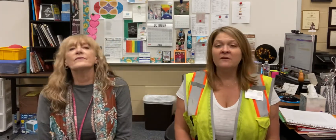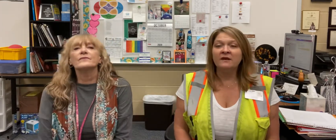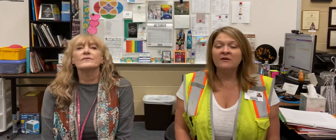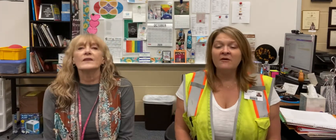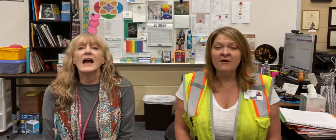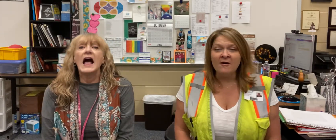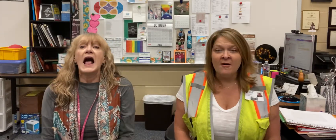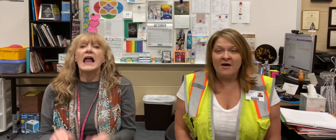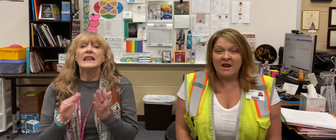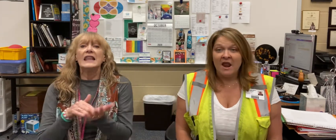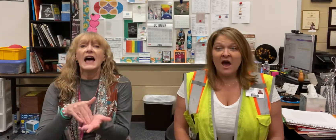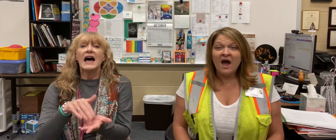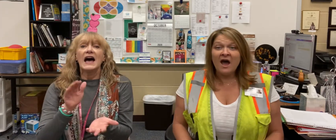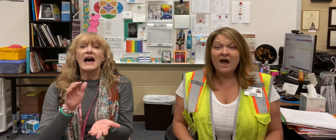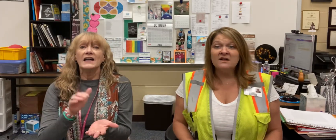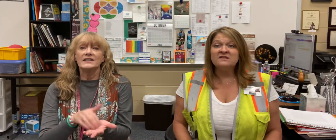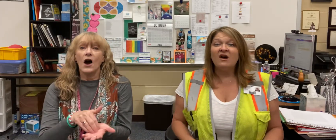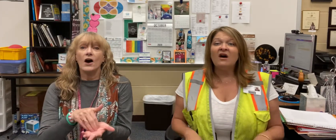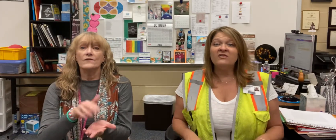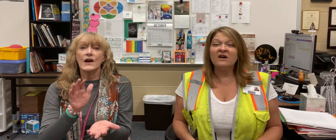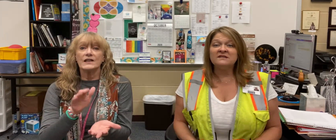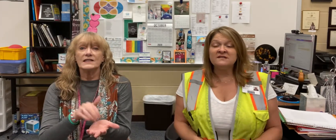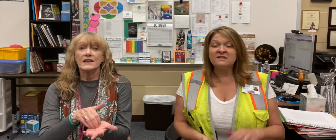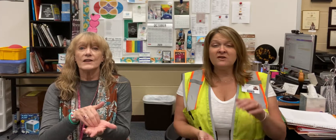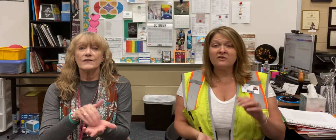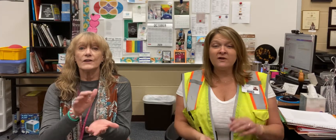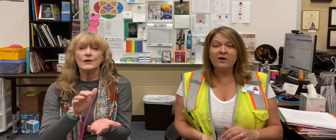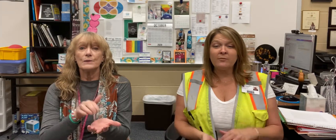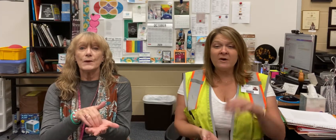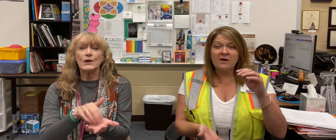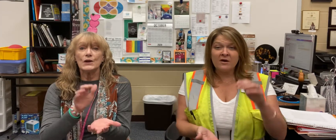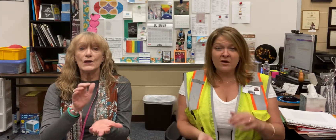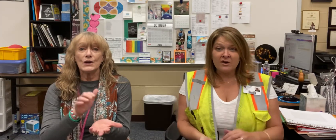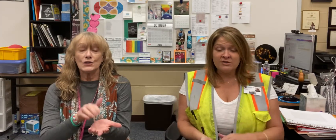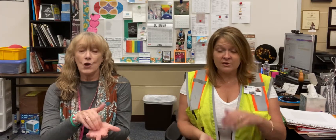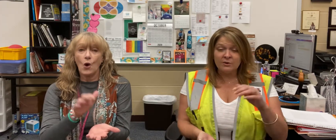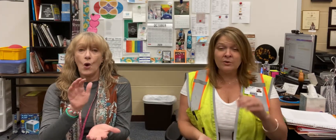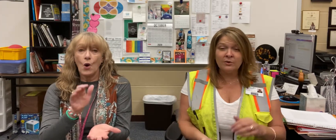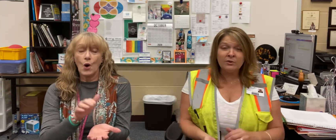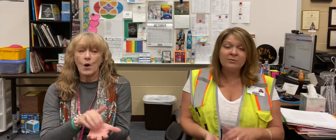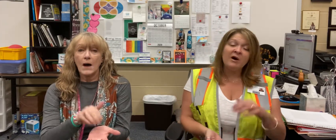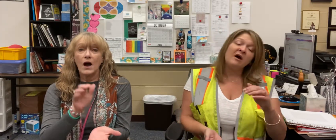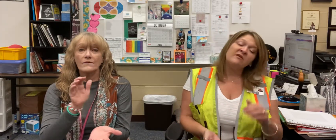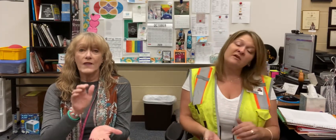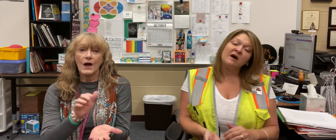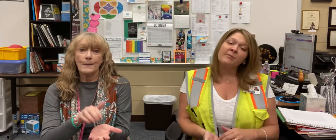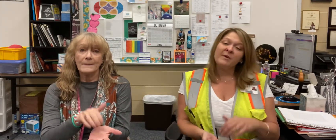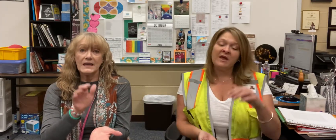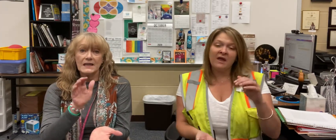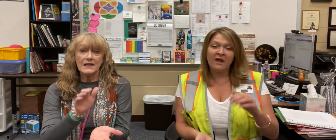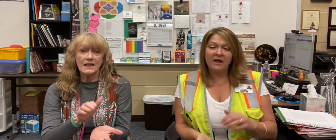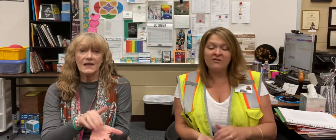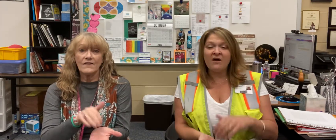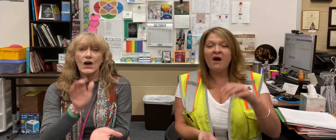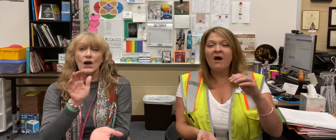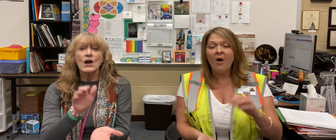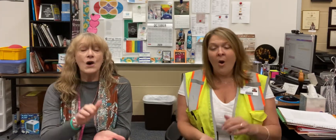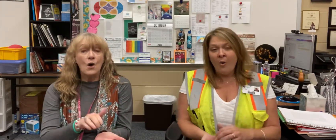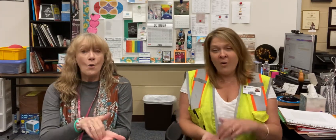go. Land of the silver birch, home of the beaver,